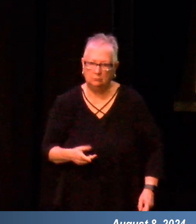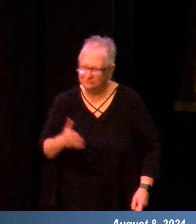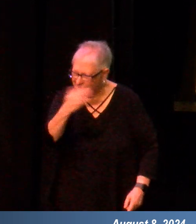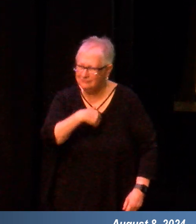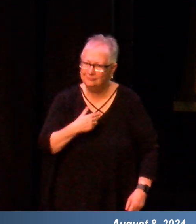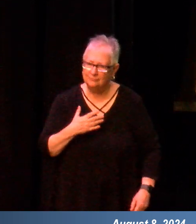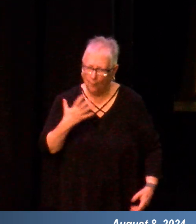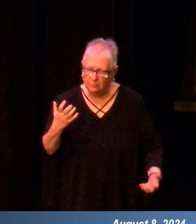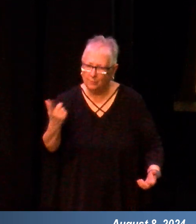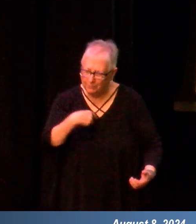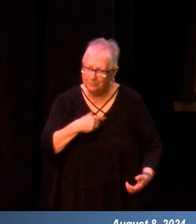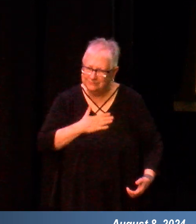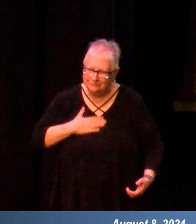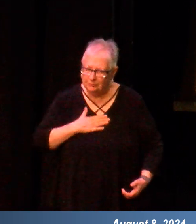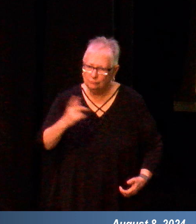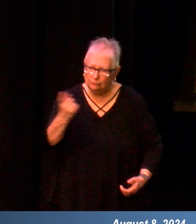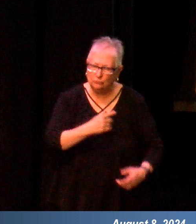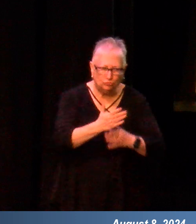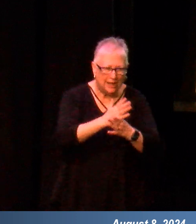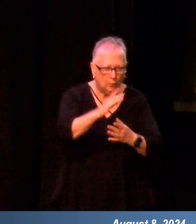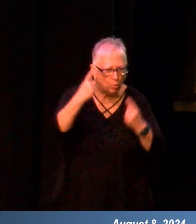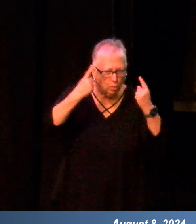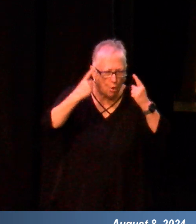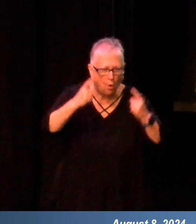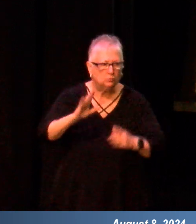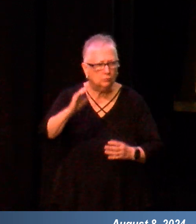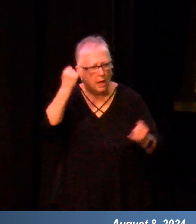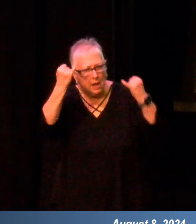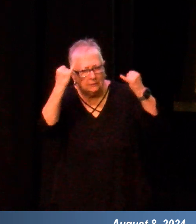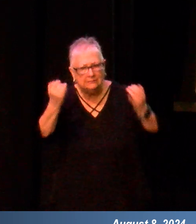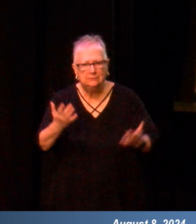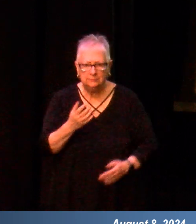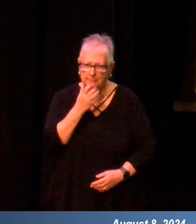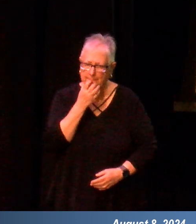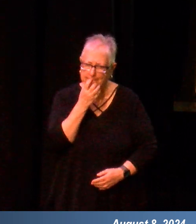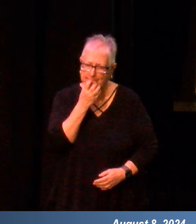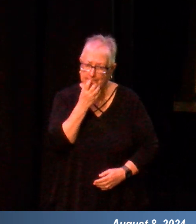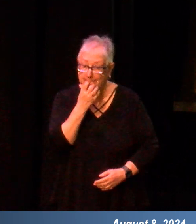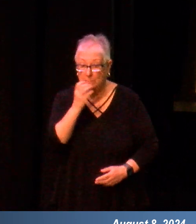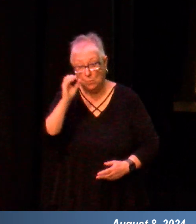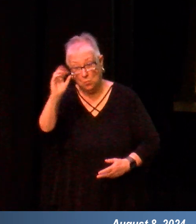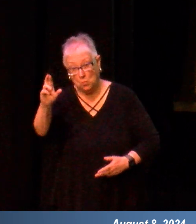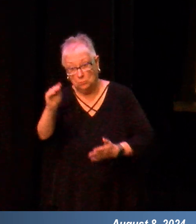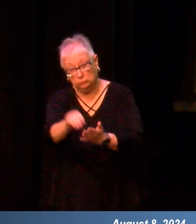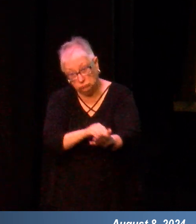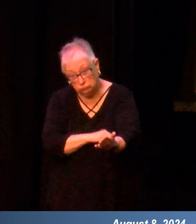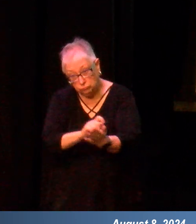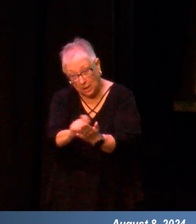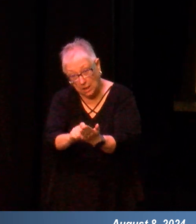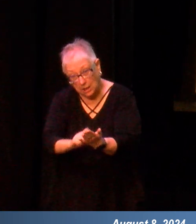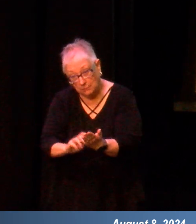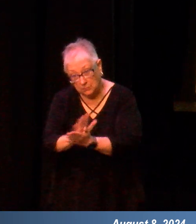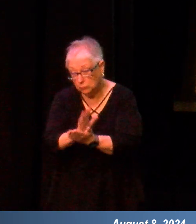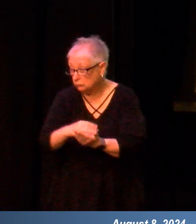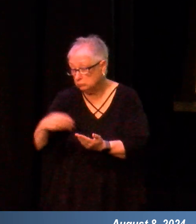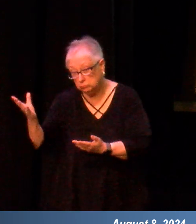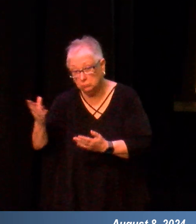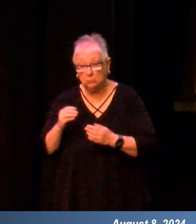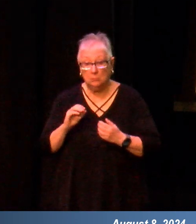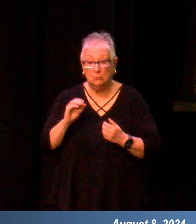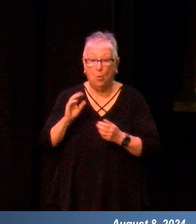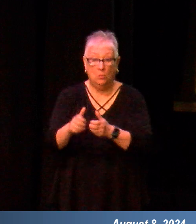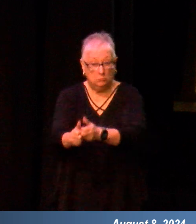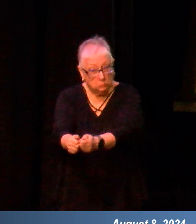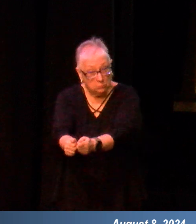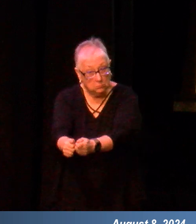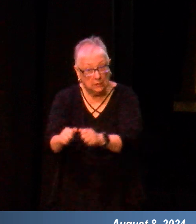share your thoughts there as well. Again, the other two options are available if maybe you're shy, because I'm looking around this room and seeing a bunch of people who I know